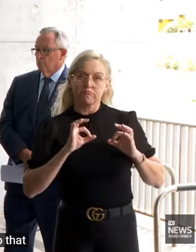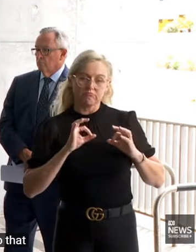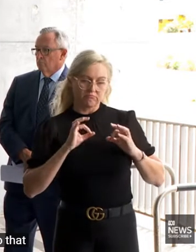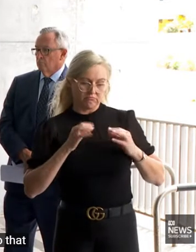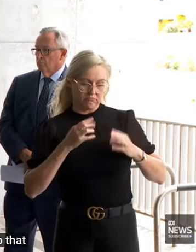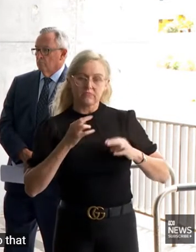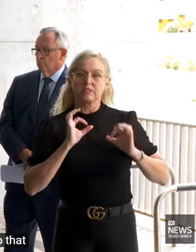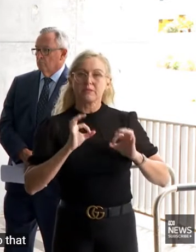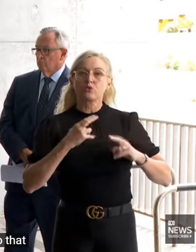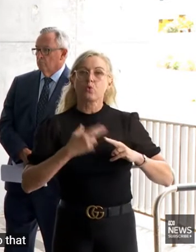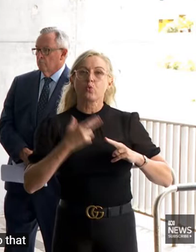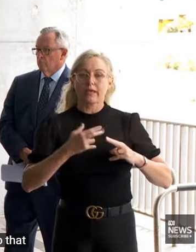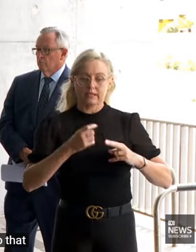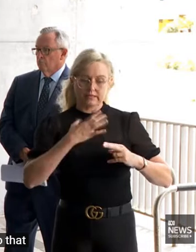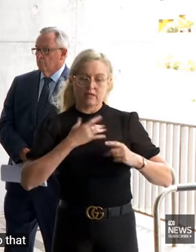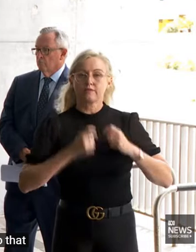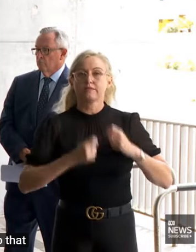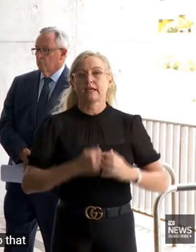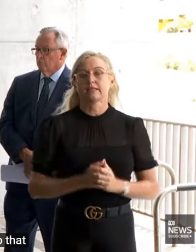unwell,